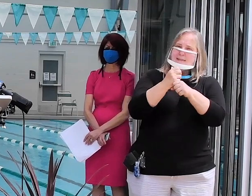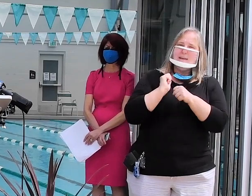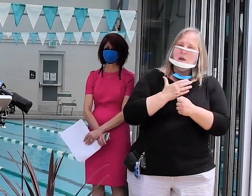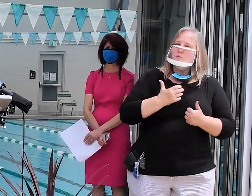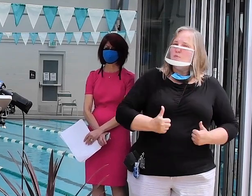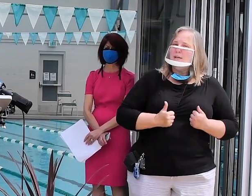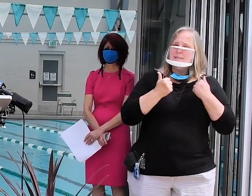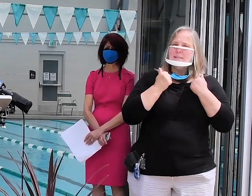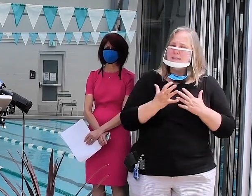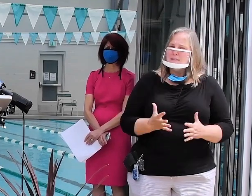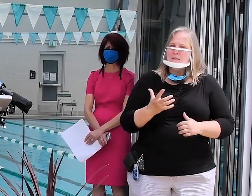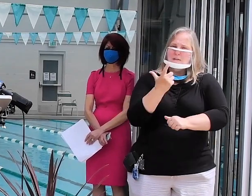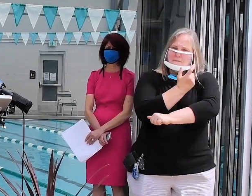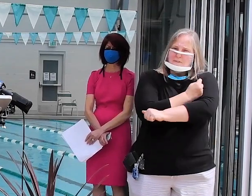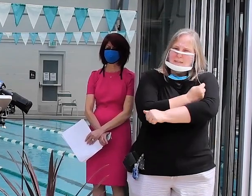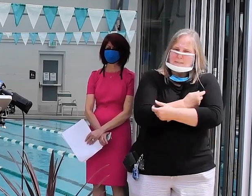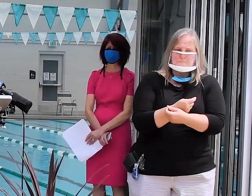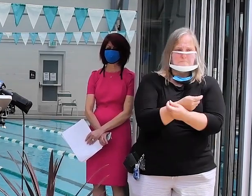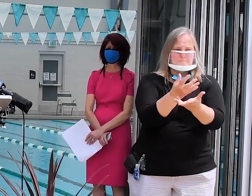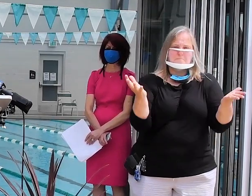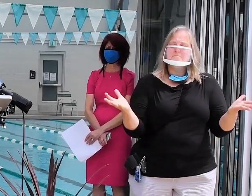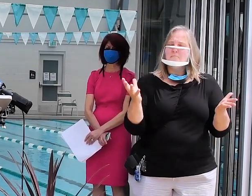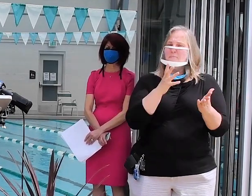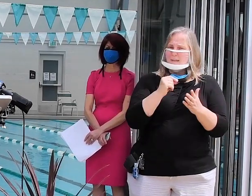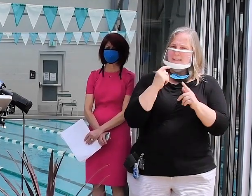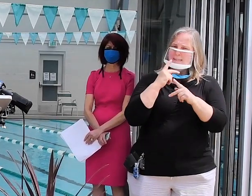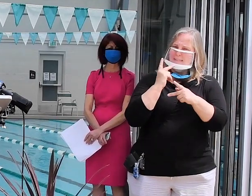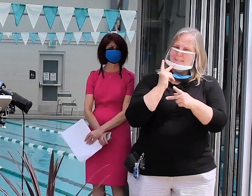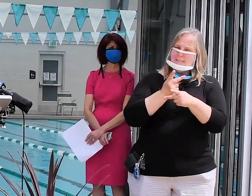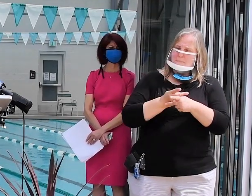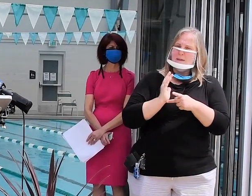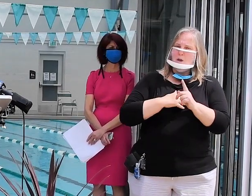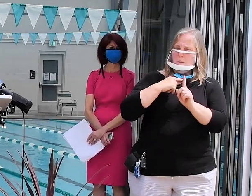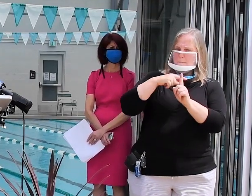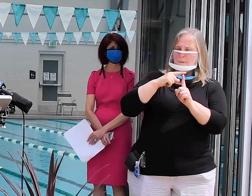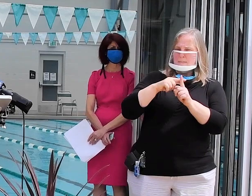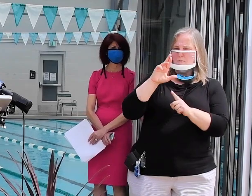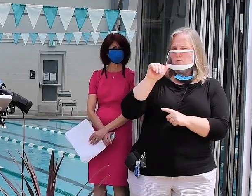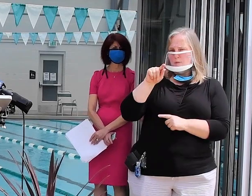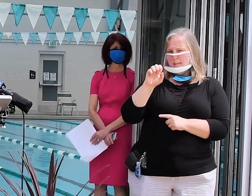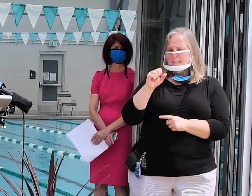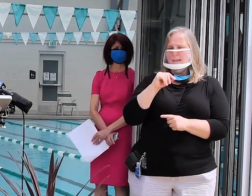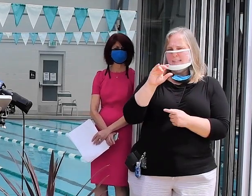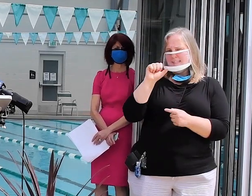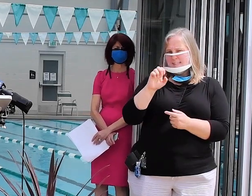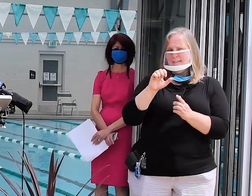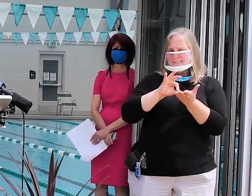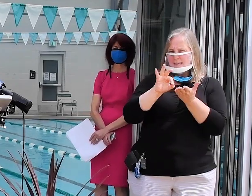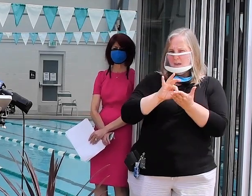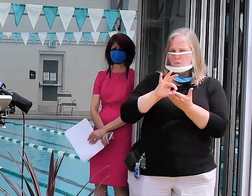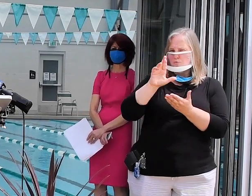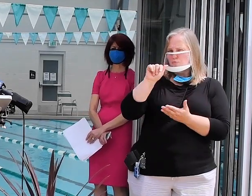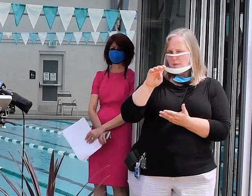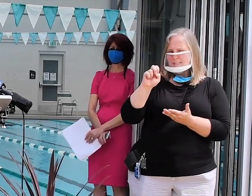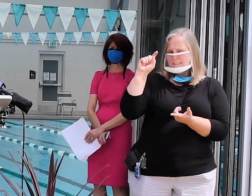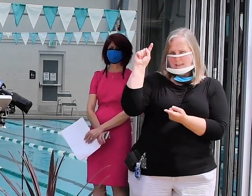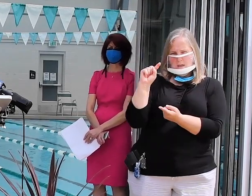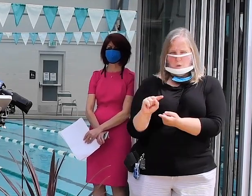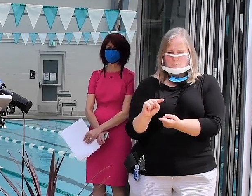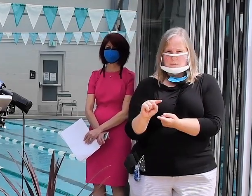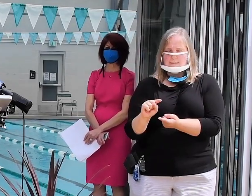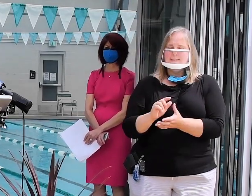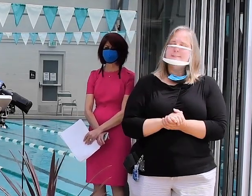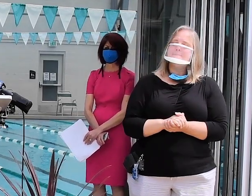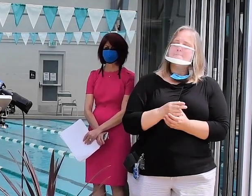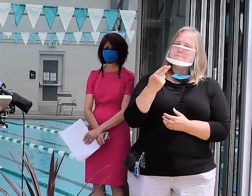residents vaccinated and keeping our positivity rates and case count rates down. Howard